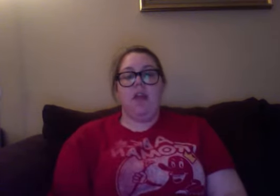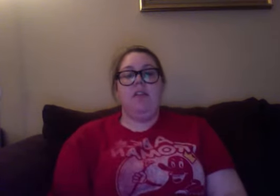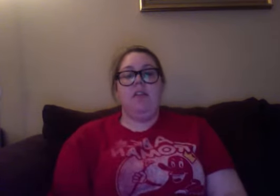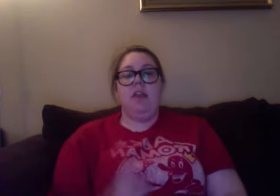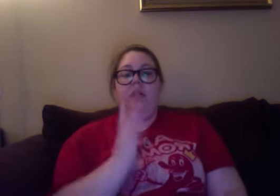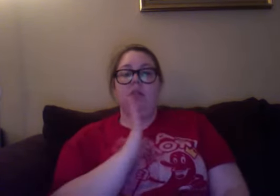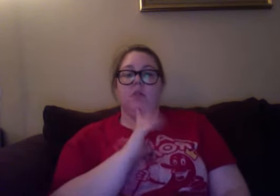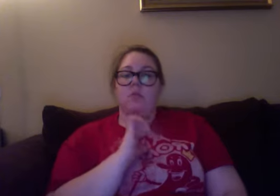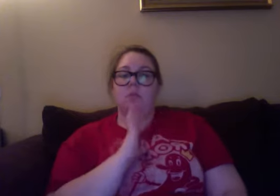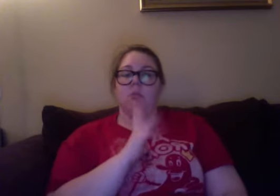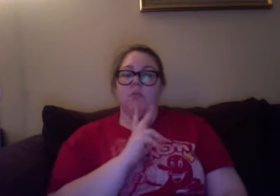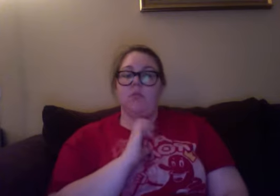fancy,